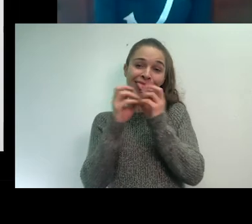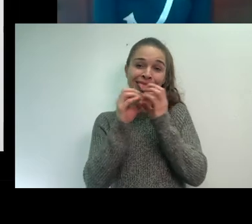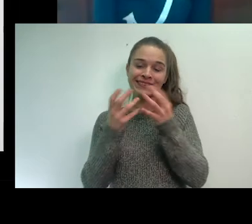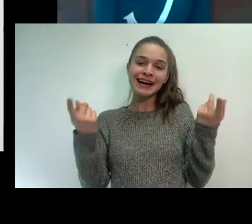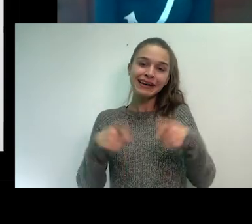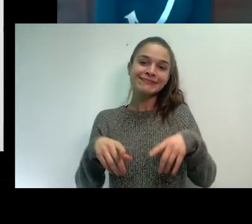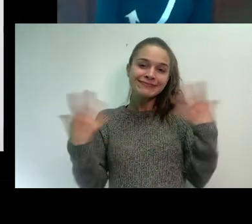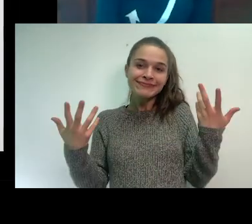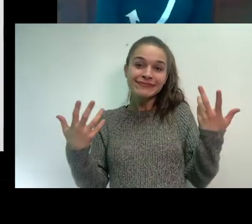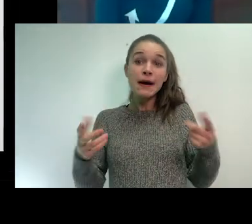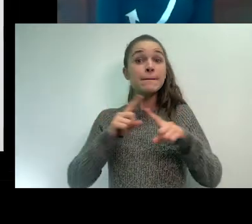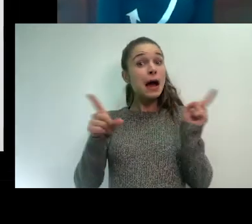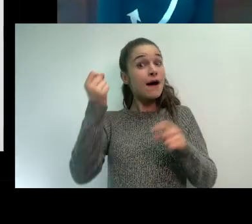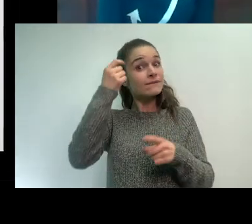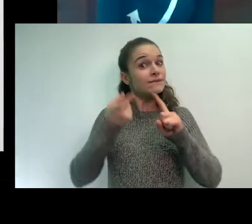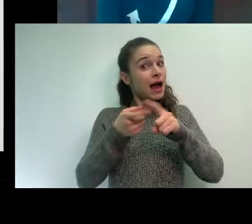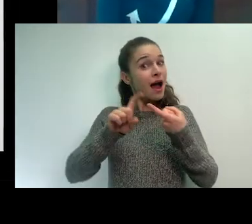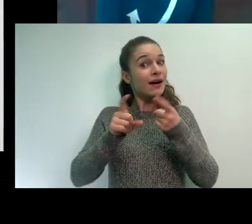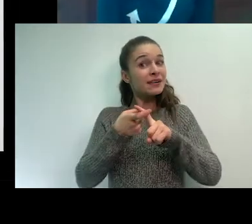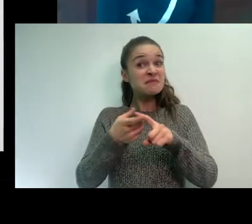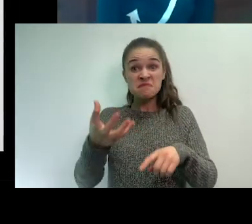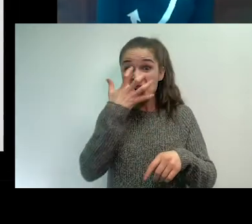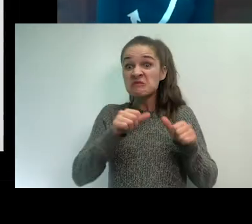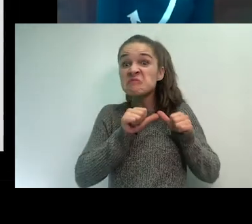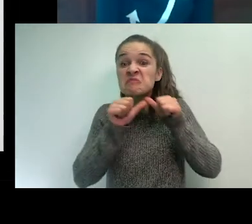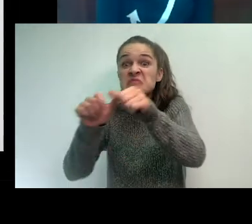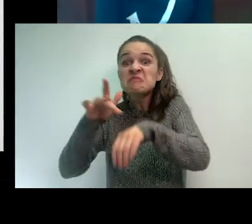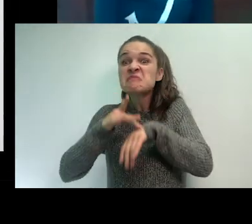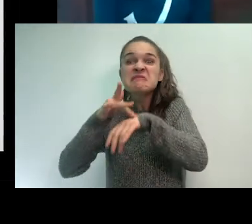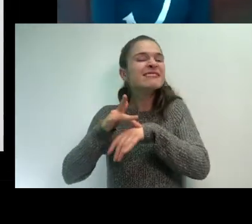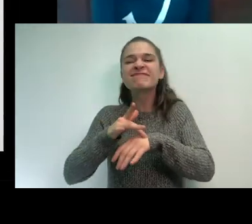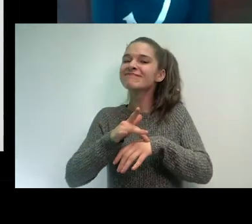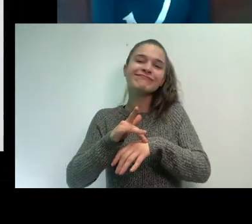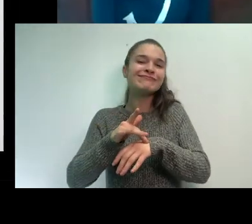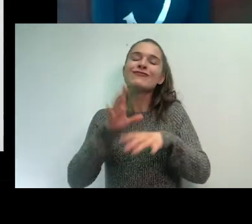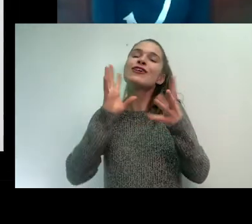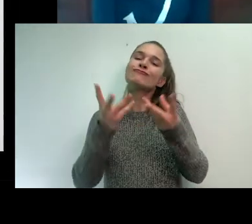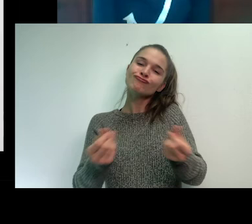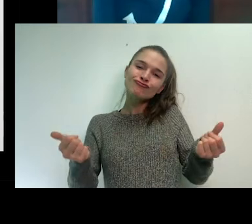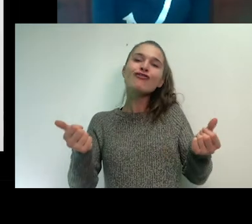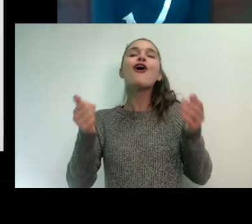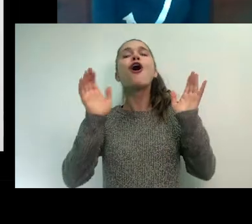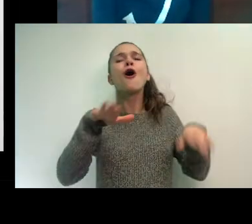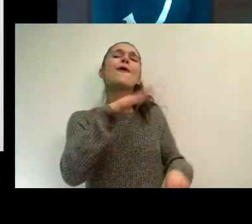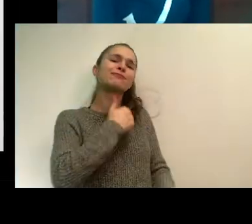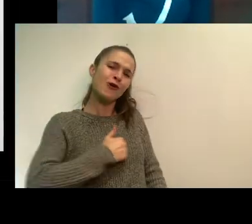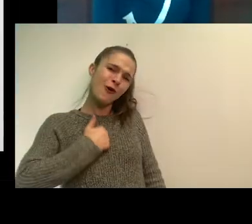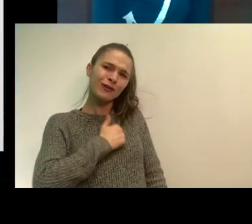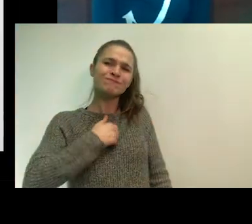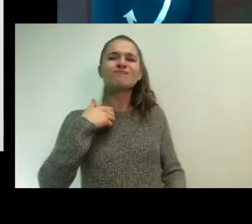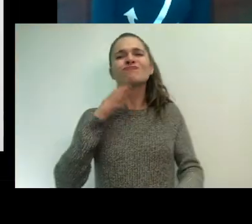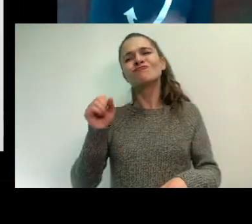But they don't stay bent out of shape for long. I'm sorry. Me